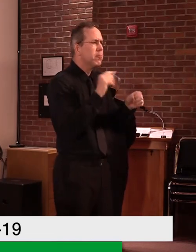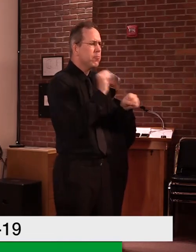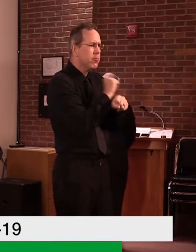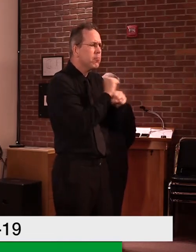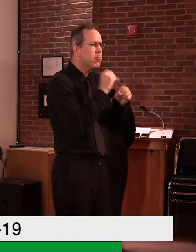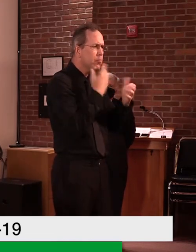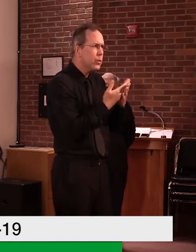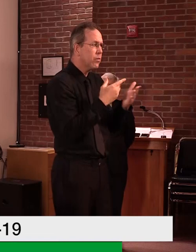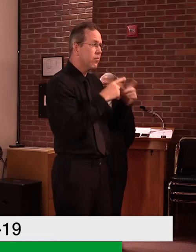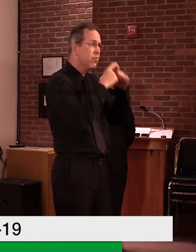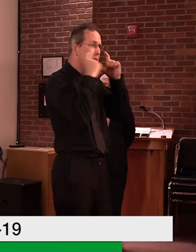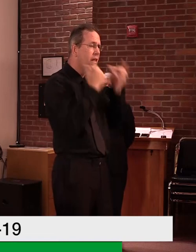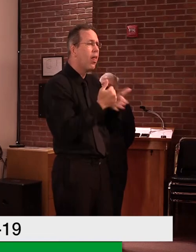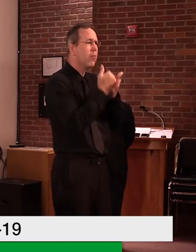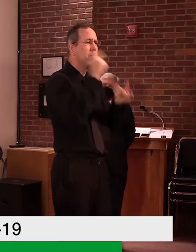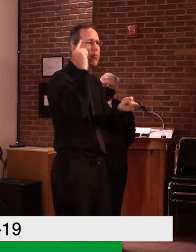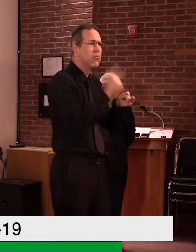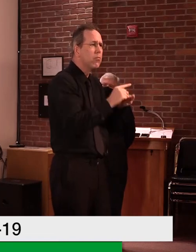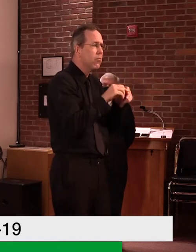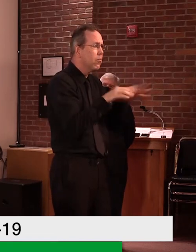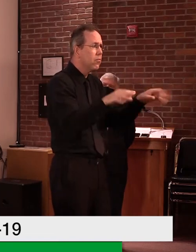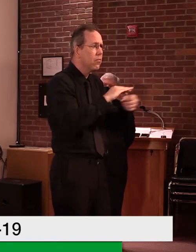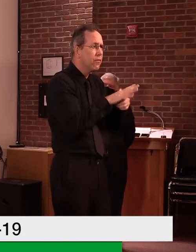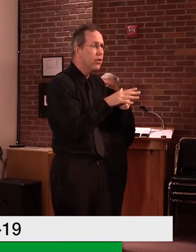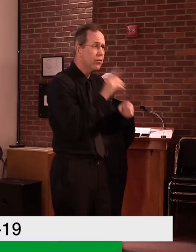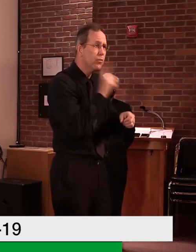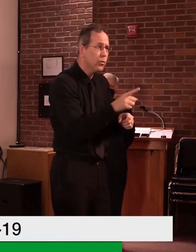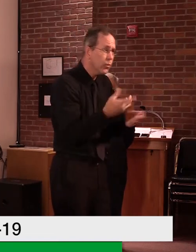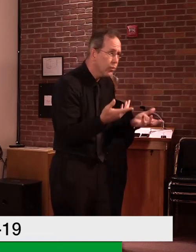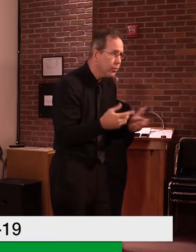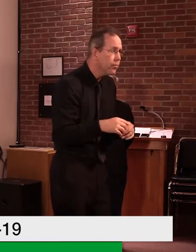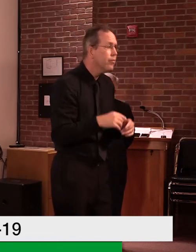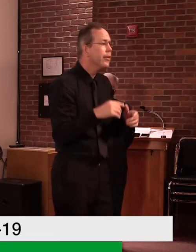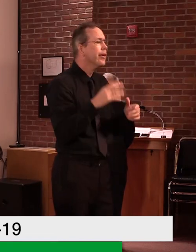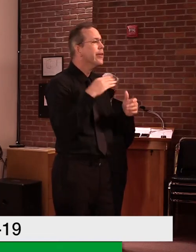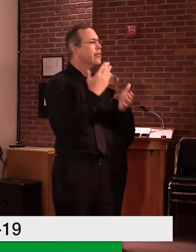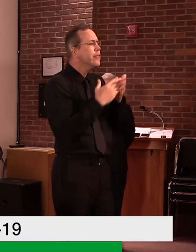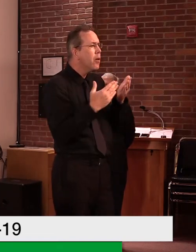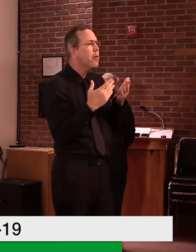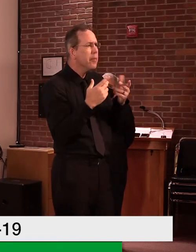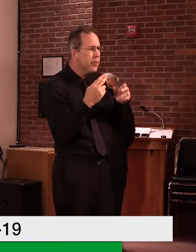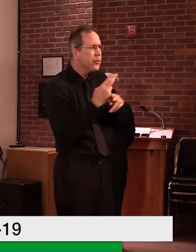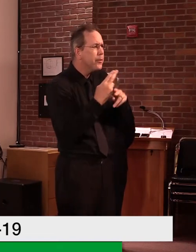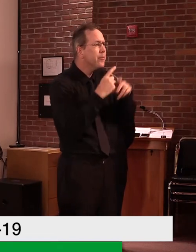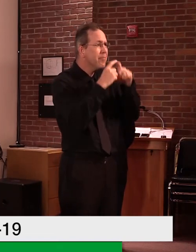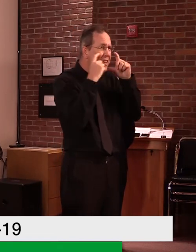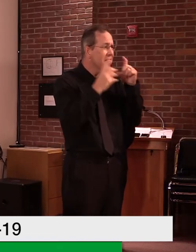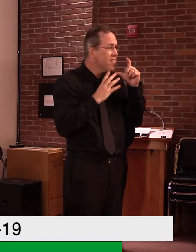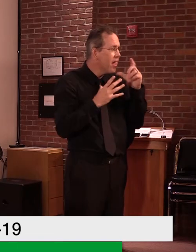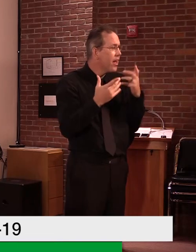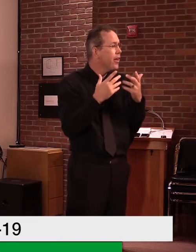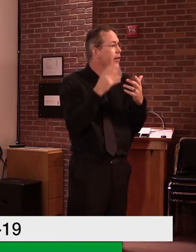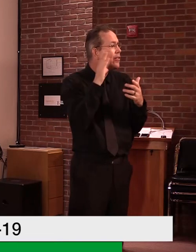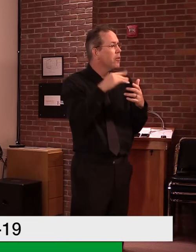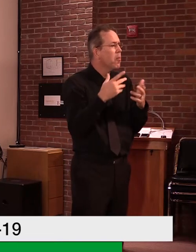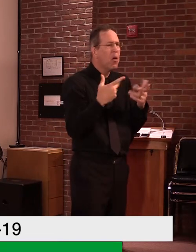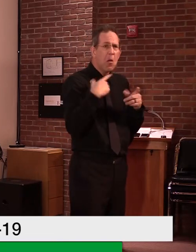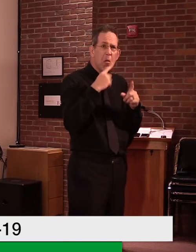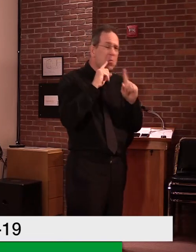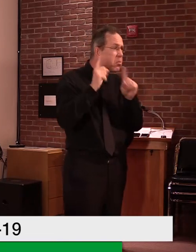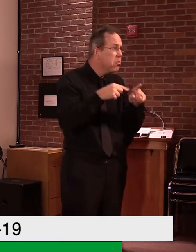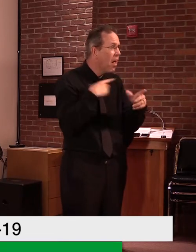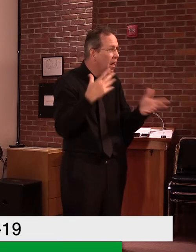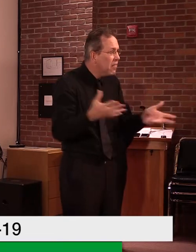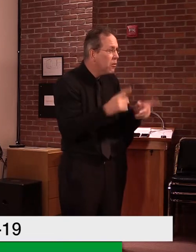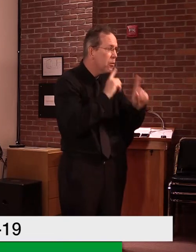them is what really matters. Because as I've said all along, mandating masks doesn't make it